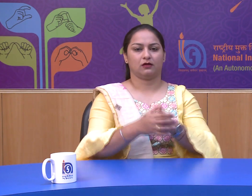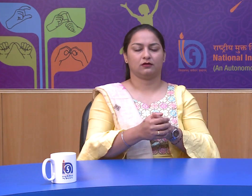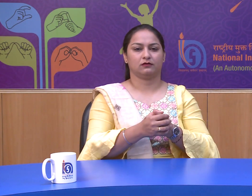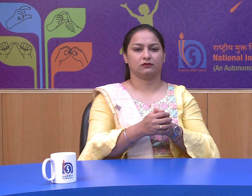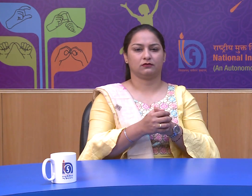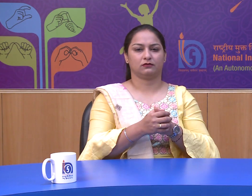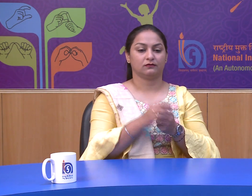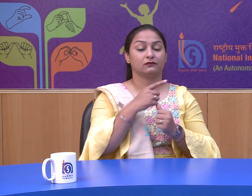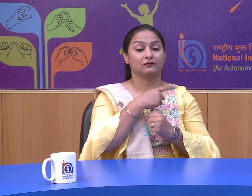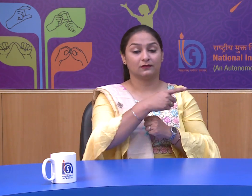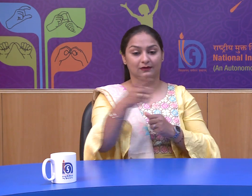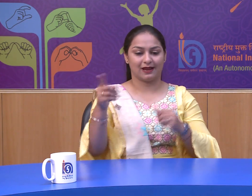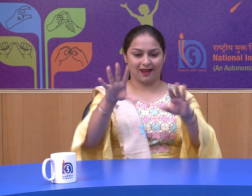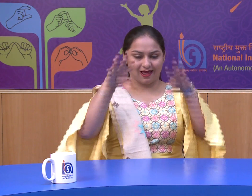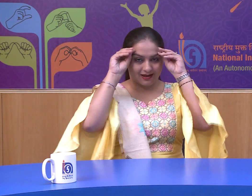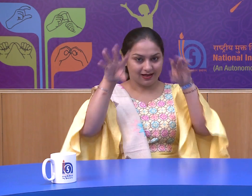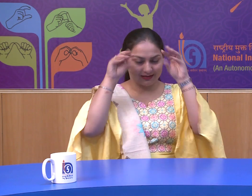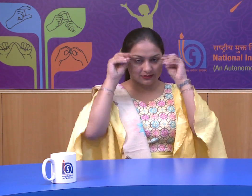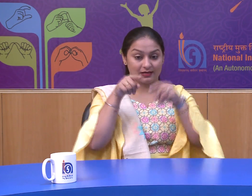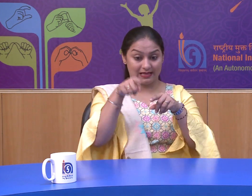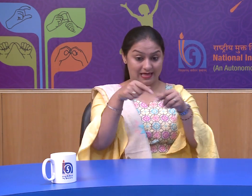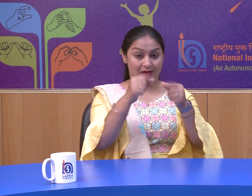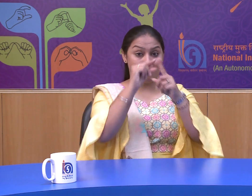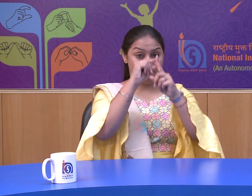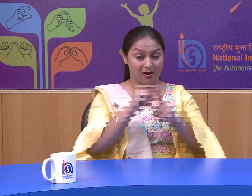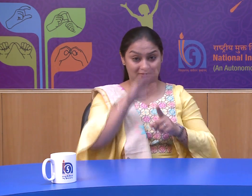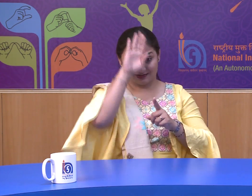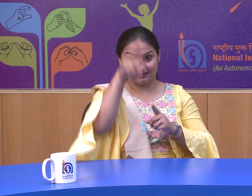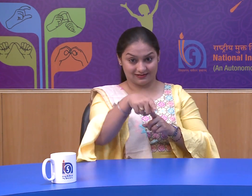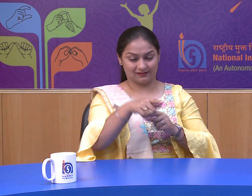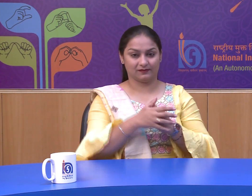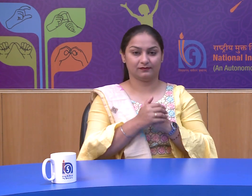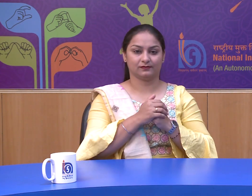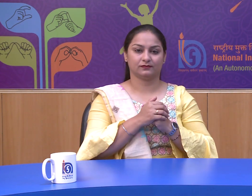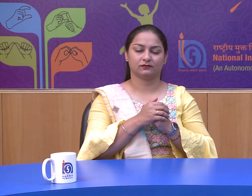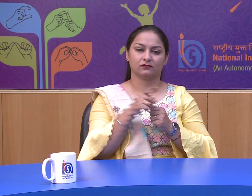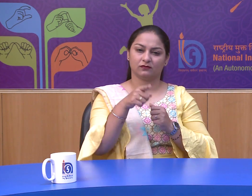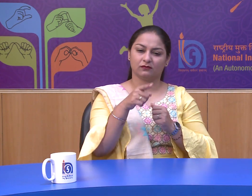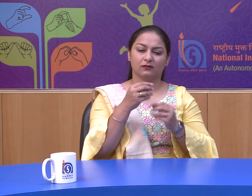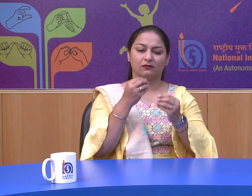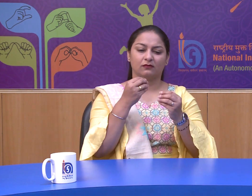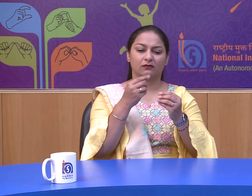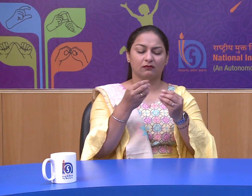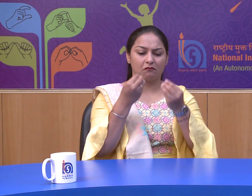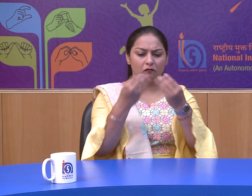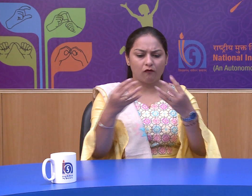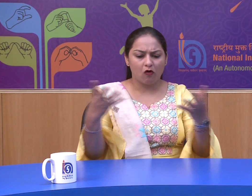Dear learners, the Persian influence may also be traced in